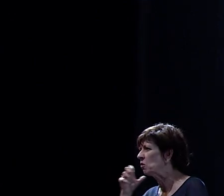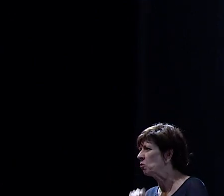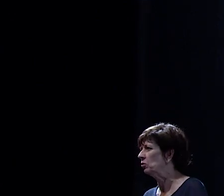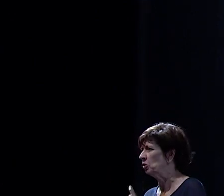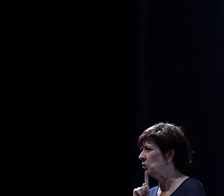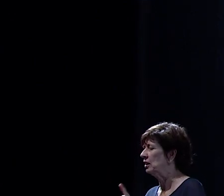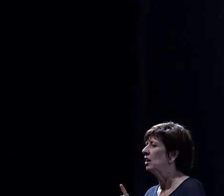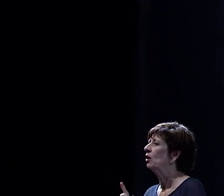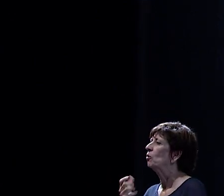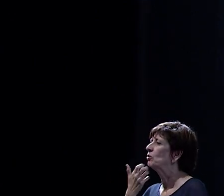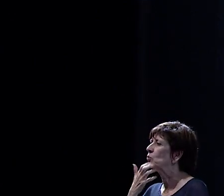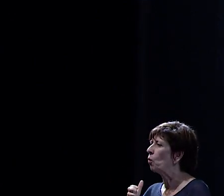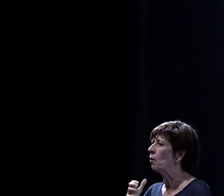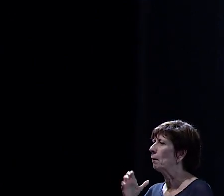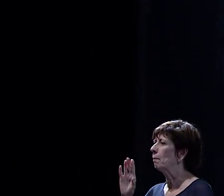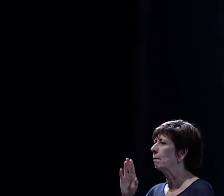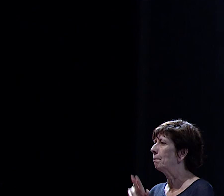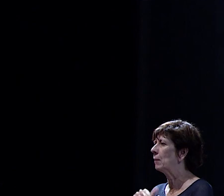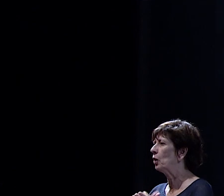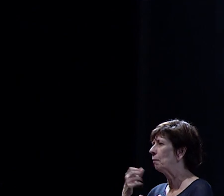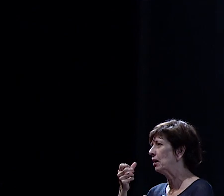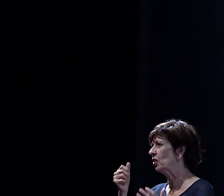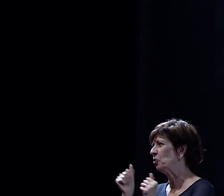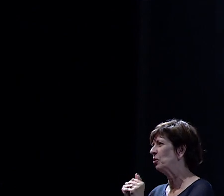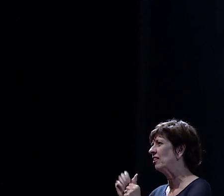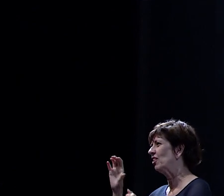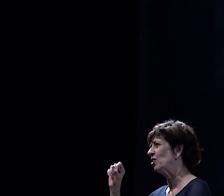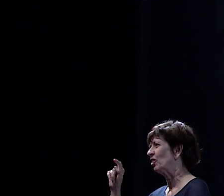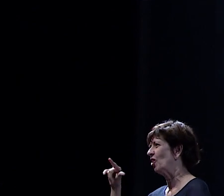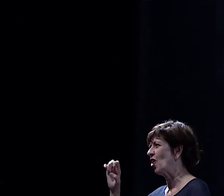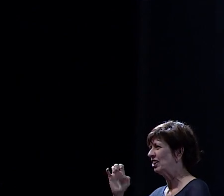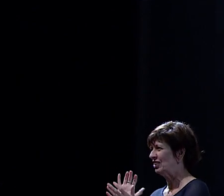actually warm buttermilk with cottage cheese in it.